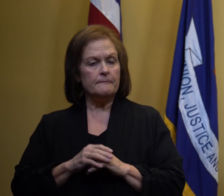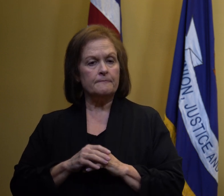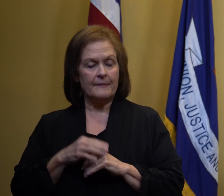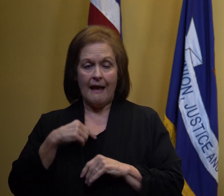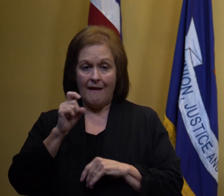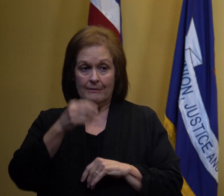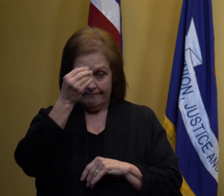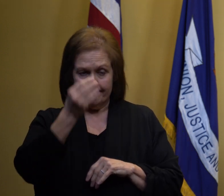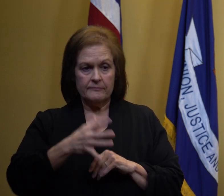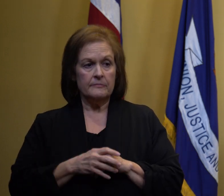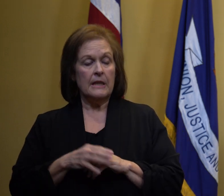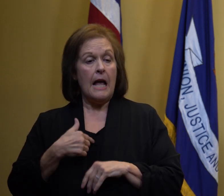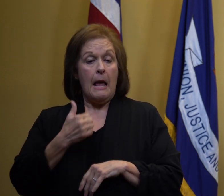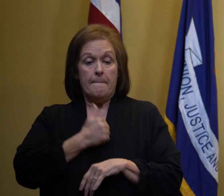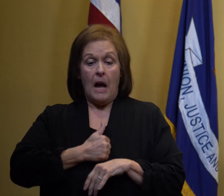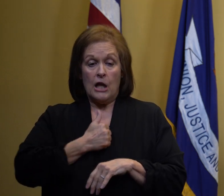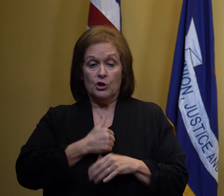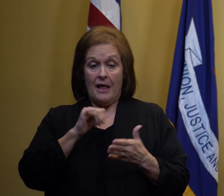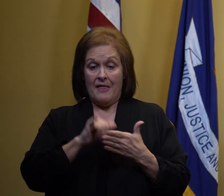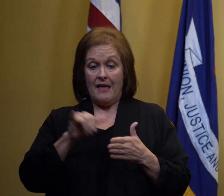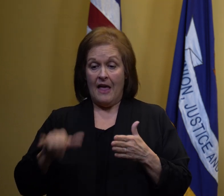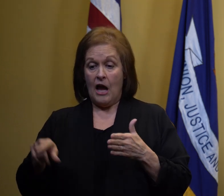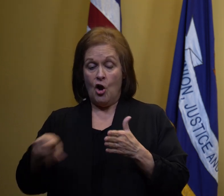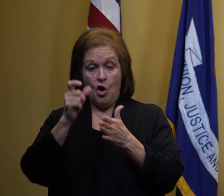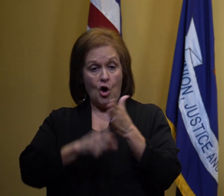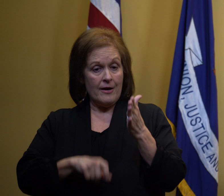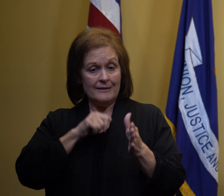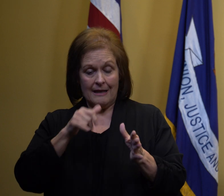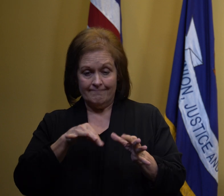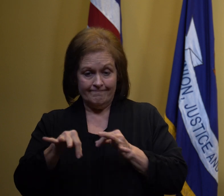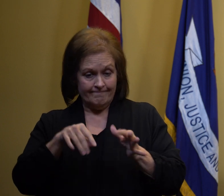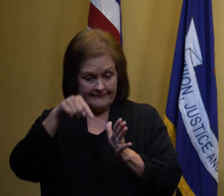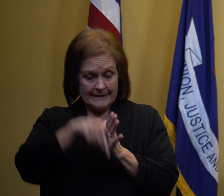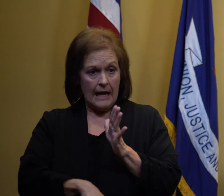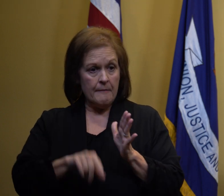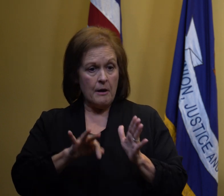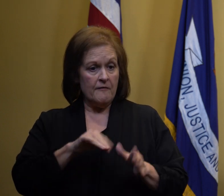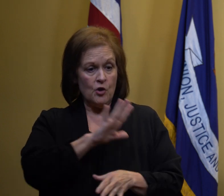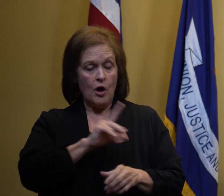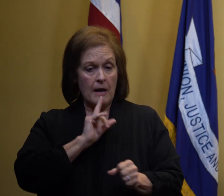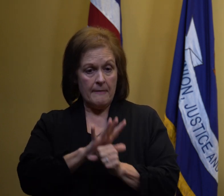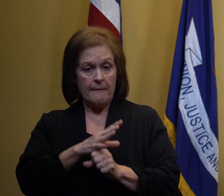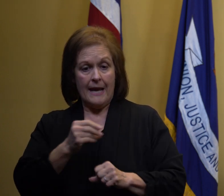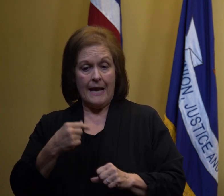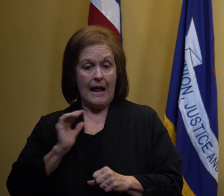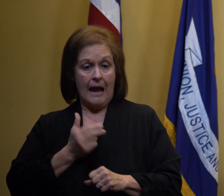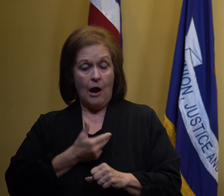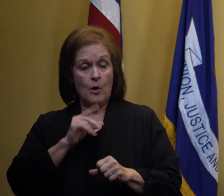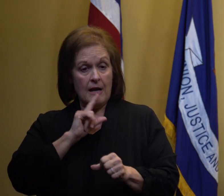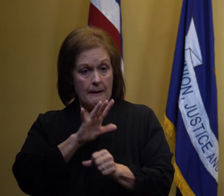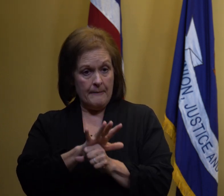Had to say that. I apologize that this article does not convey the depths of your commitment and our commitment to